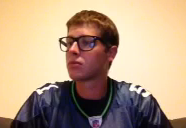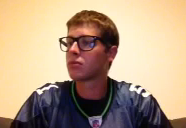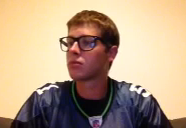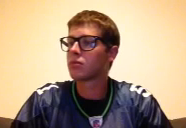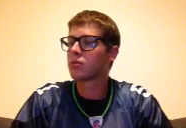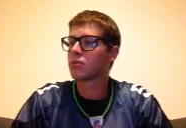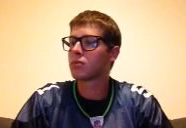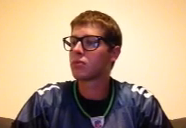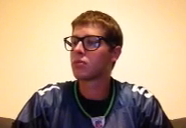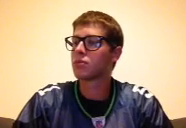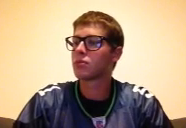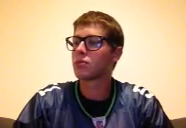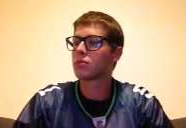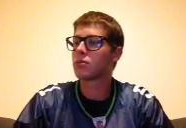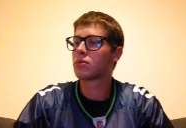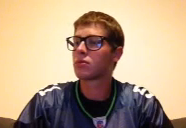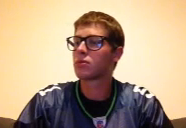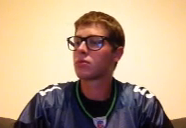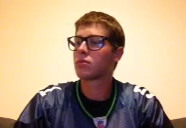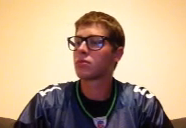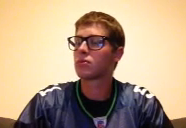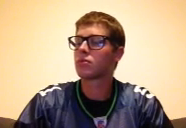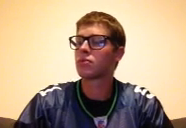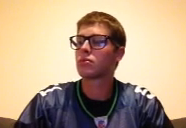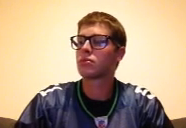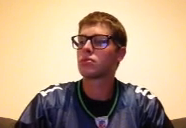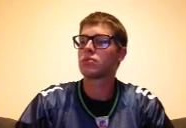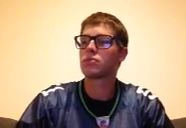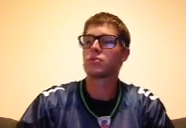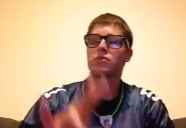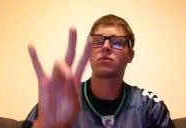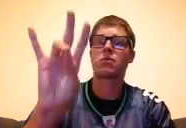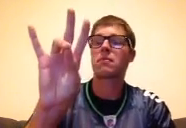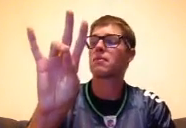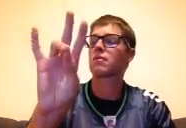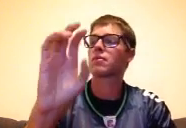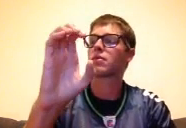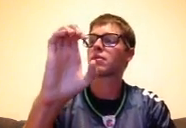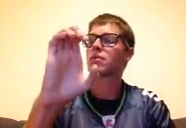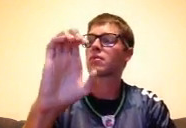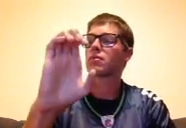knew that coming in, so that's no excuse for that. Aaron, have you ever experienced something like bitter as a team?